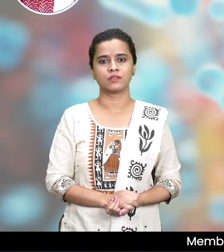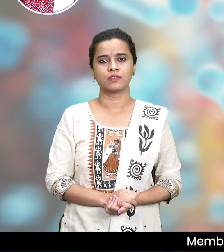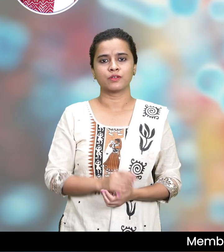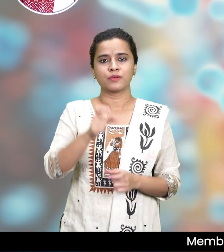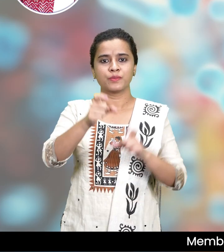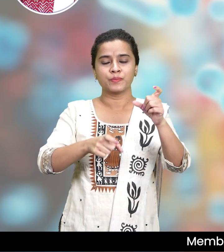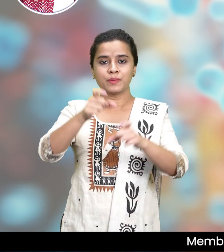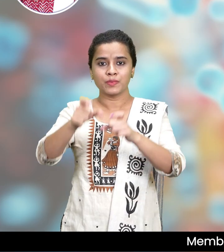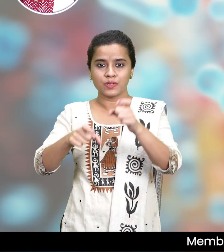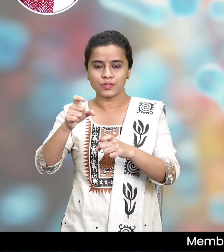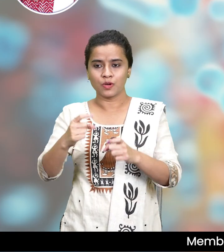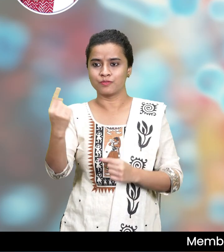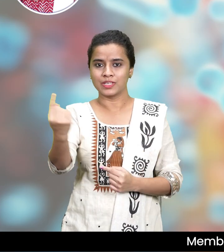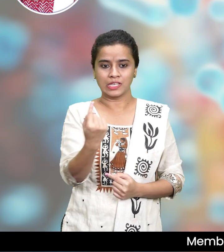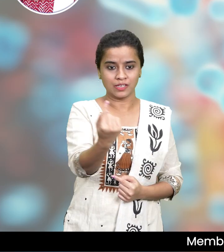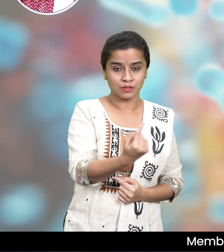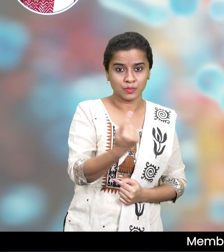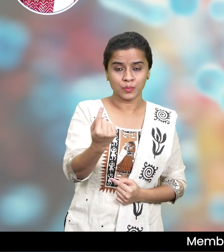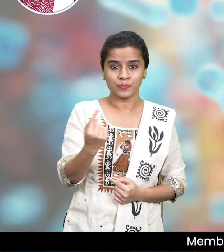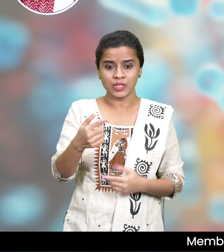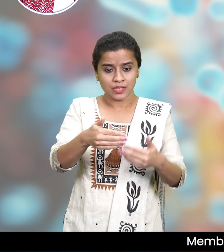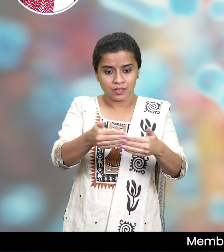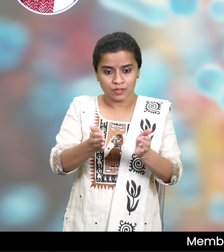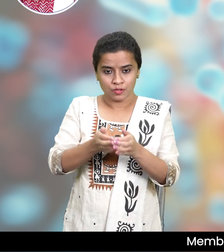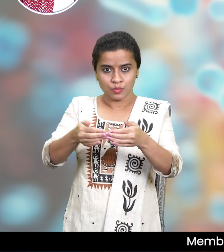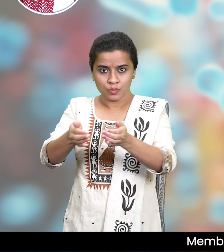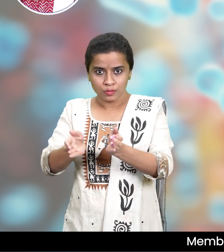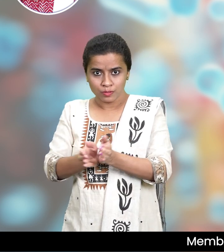Members of each one of these groups,